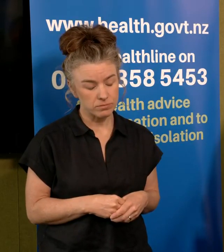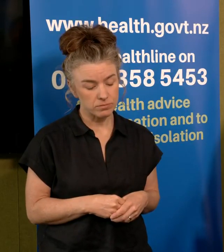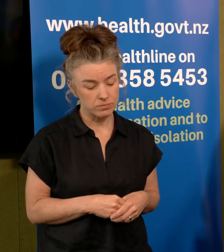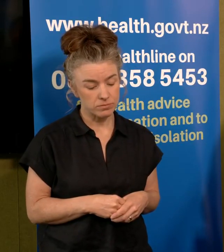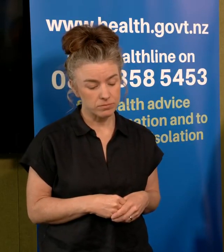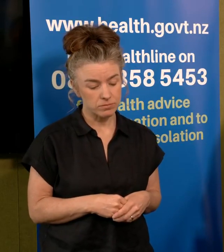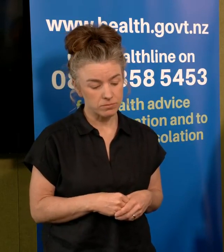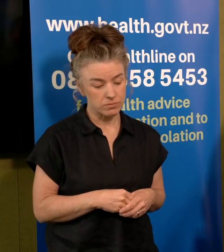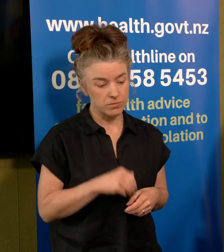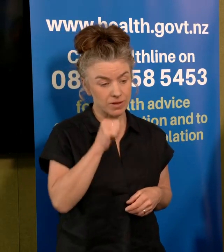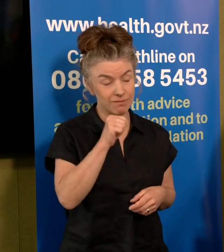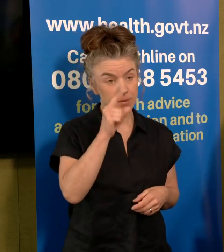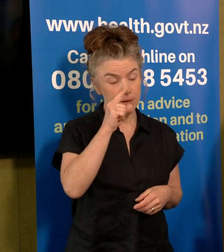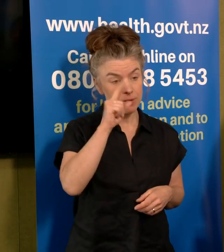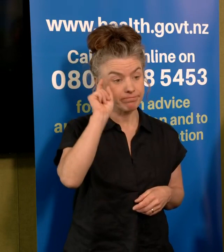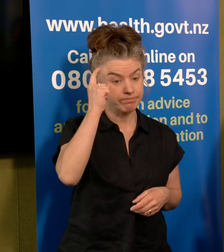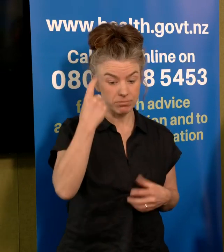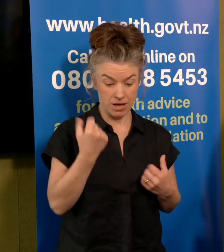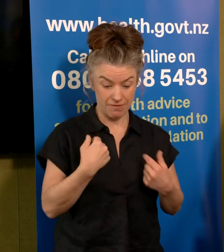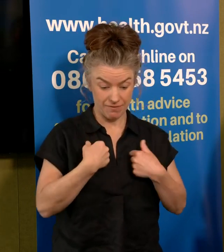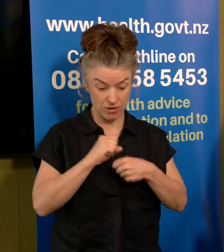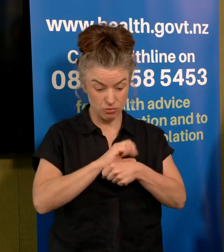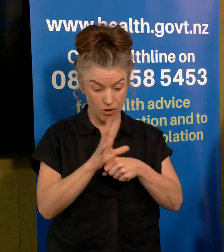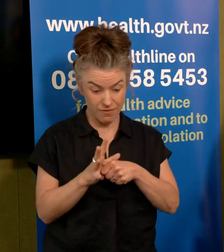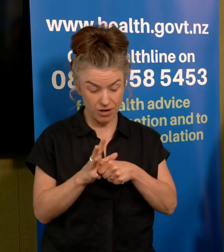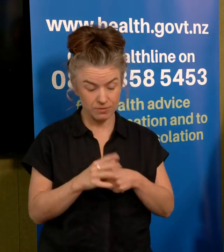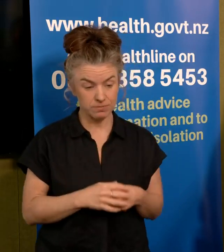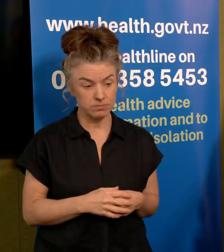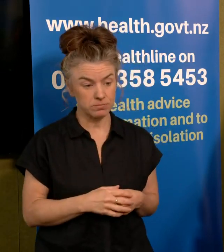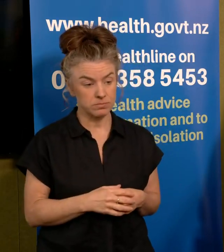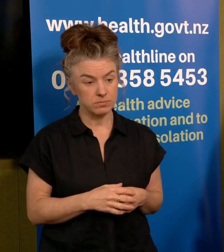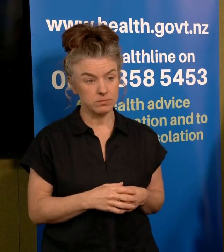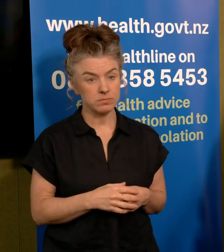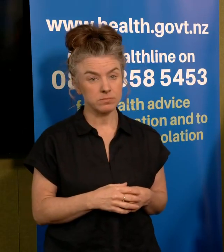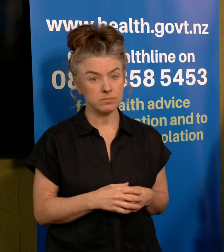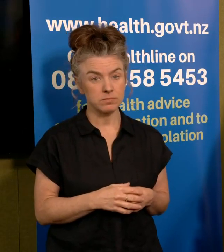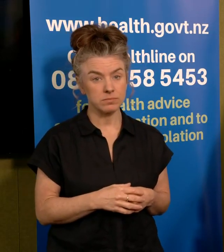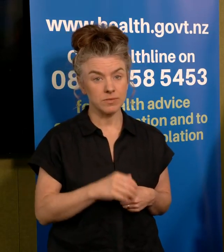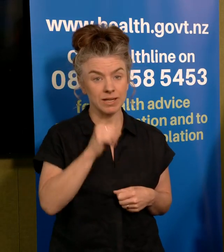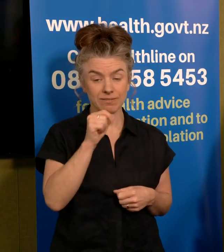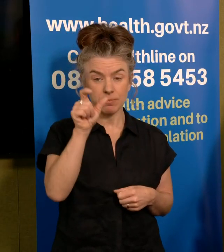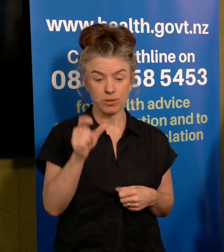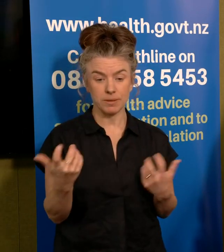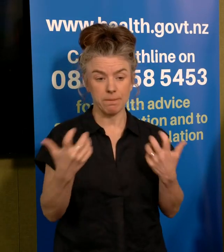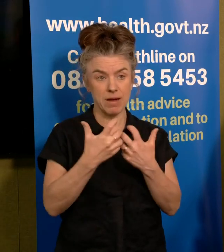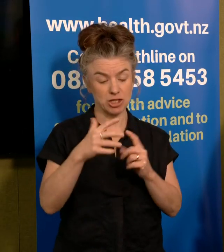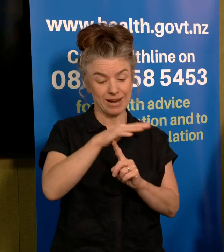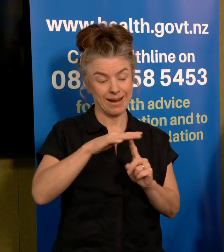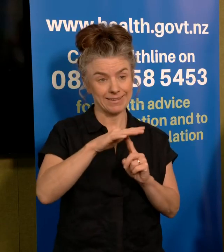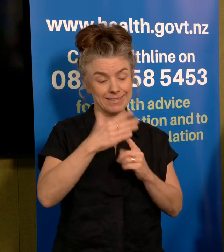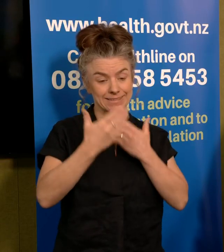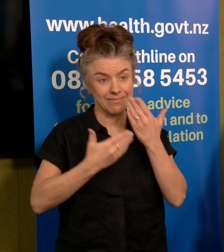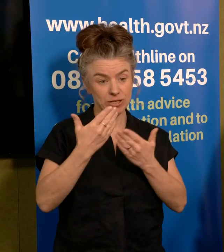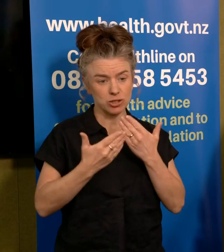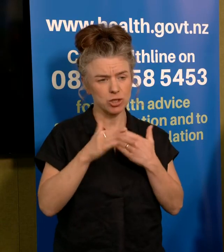coronavirus infection, and if a person were coming in that may meet the case definition, they would be seen by either a